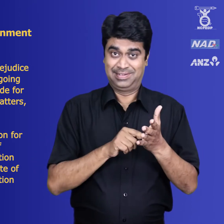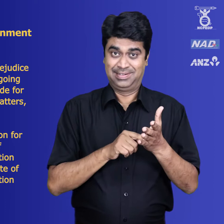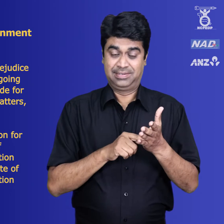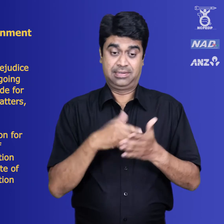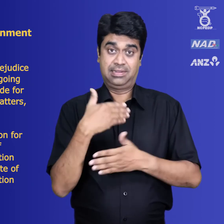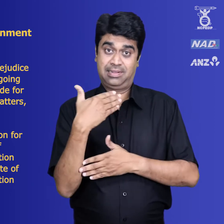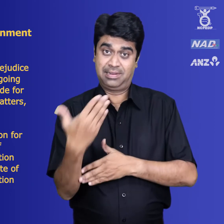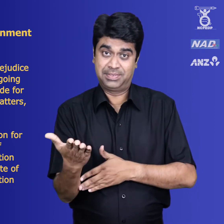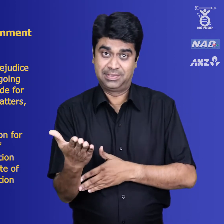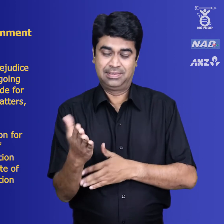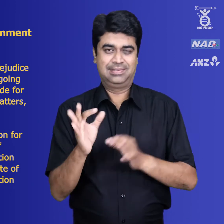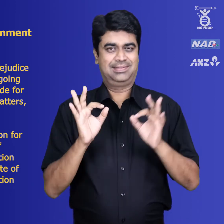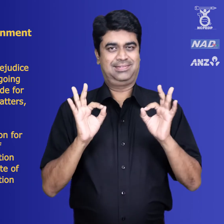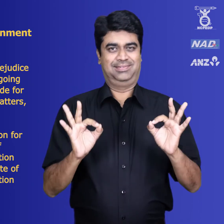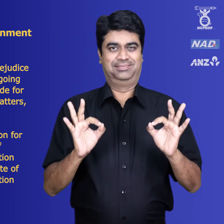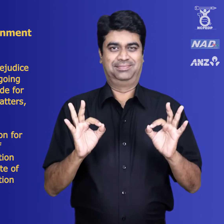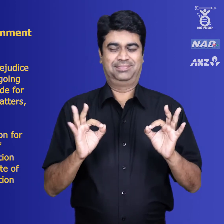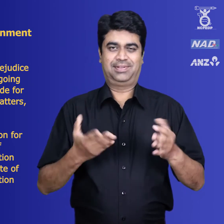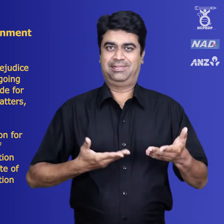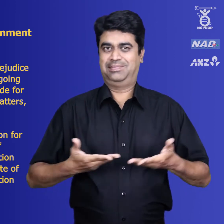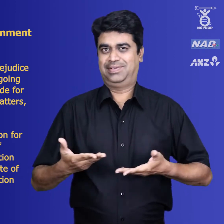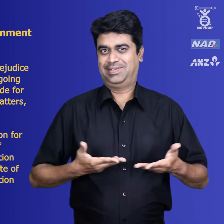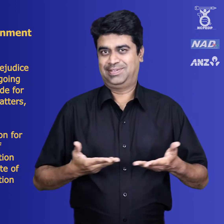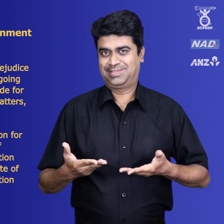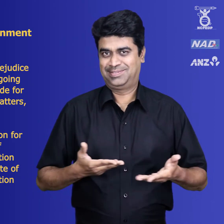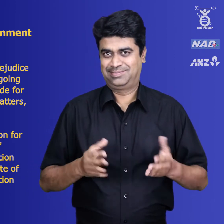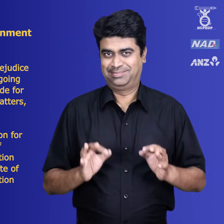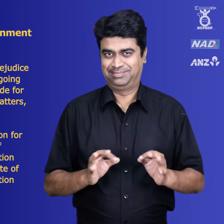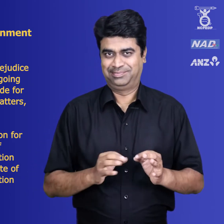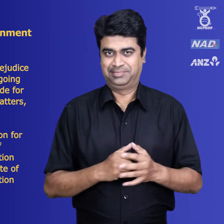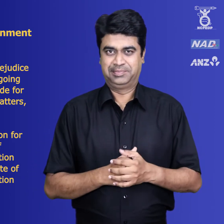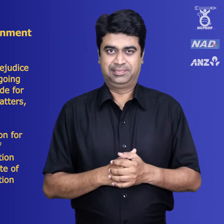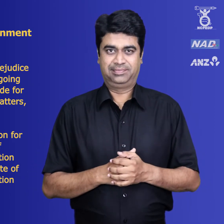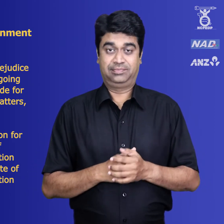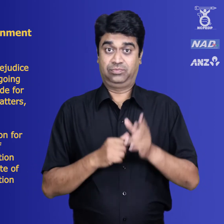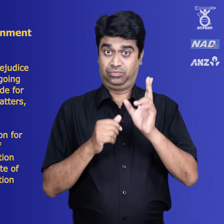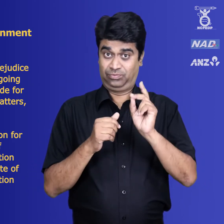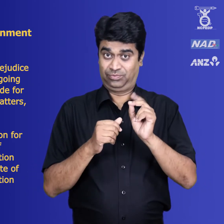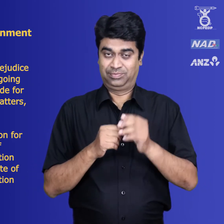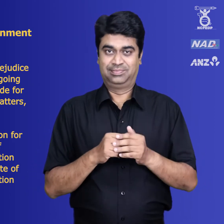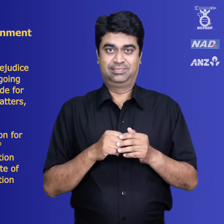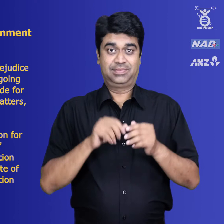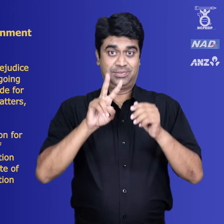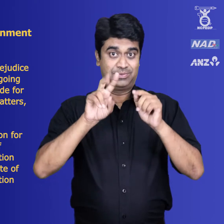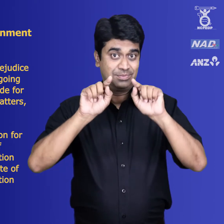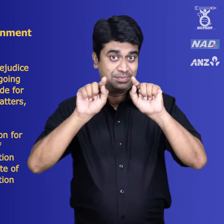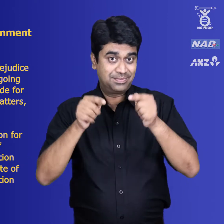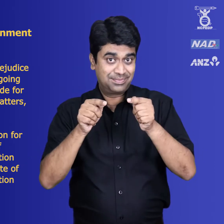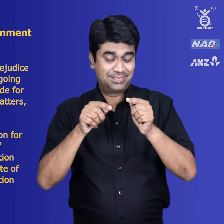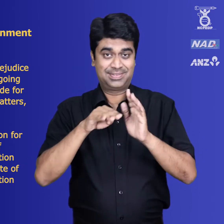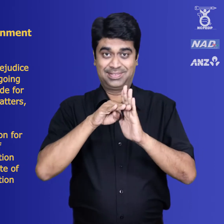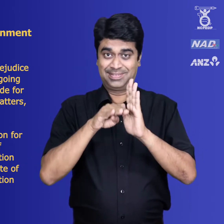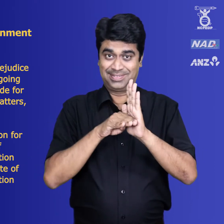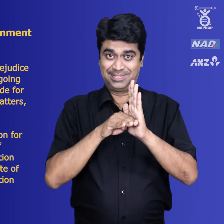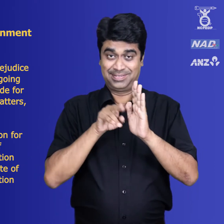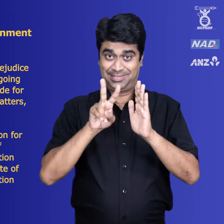and form of certificate of disability under subsection 2 of section 58.